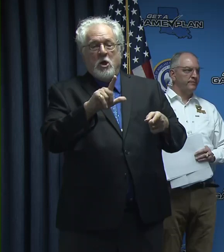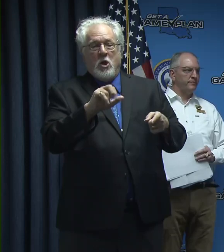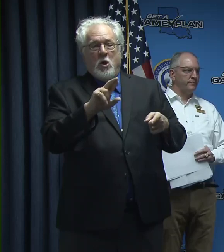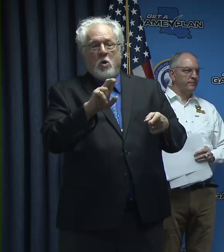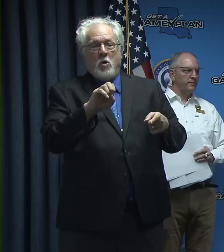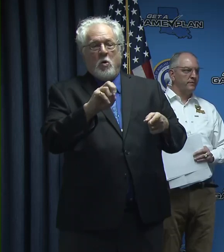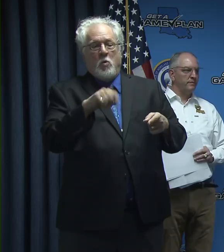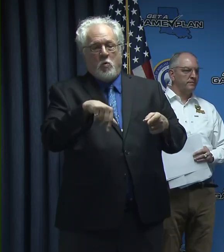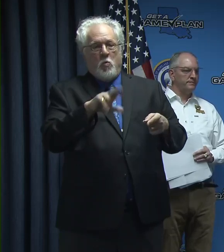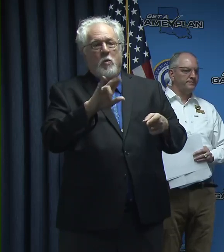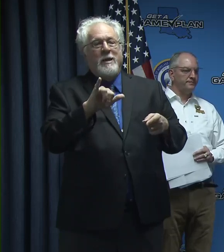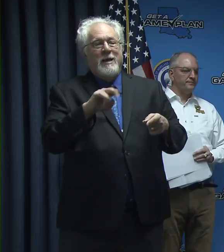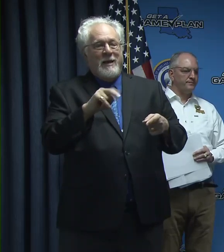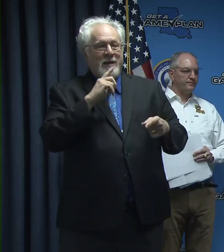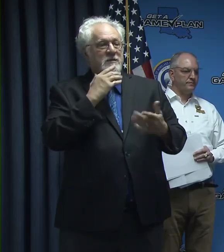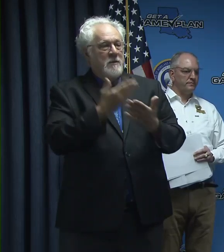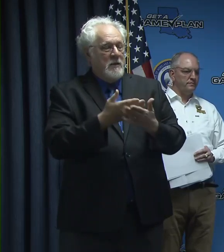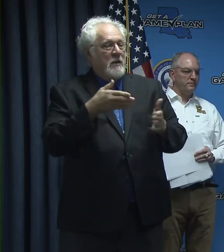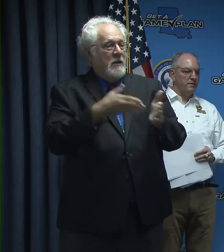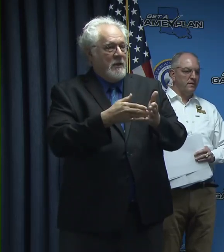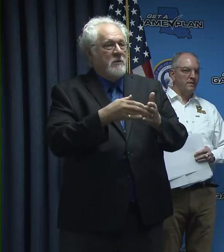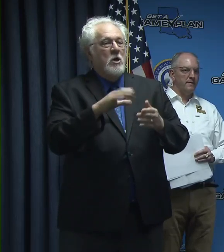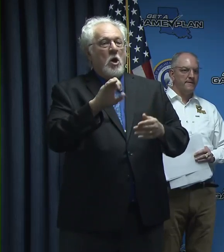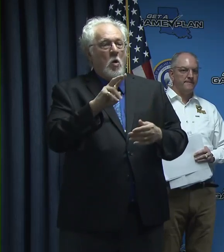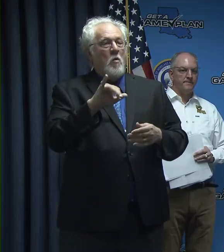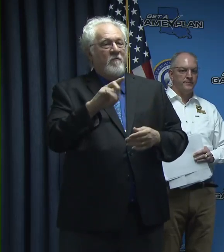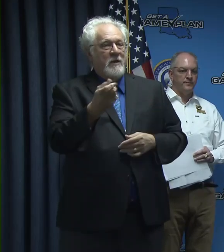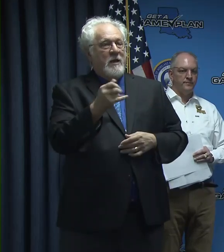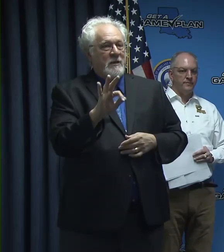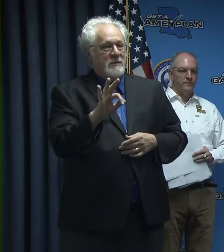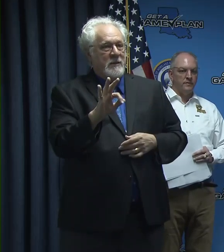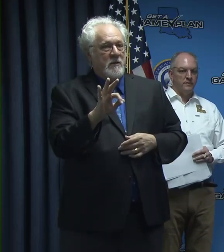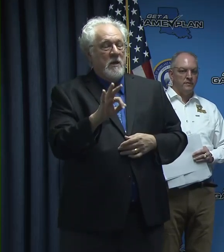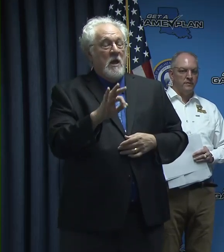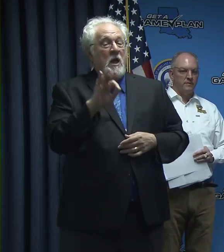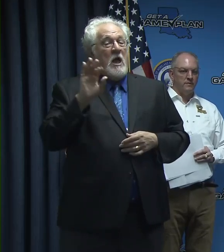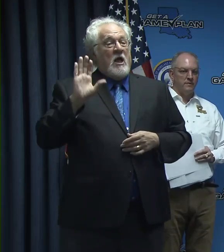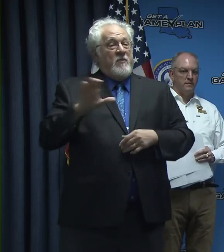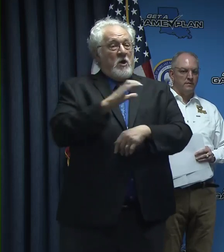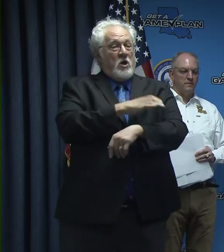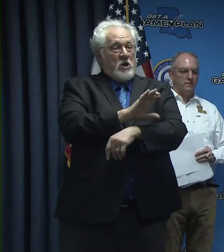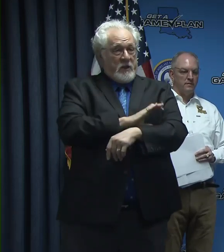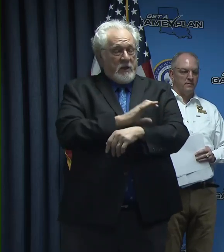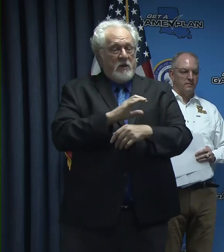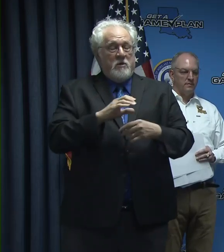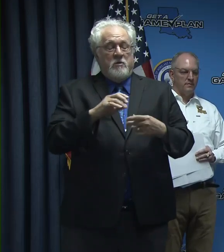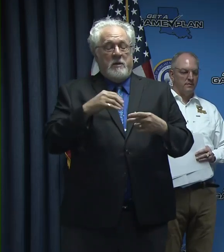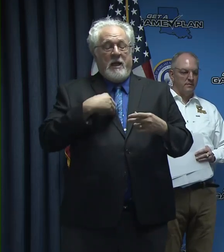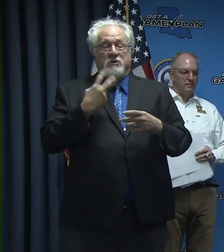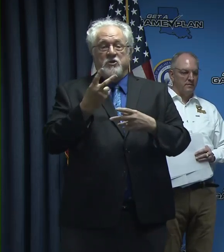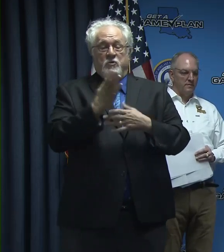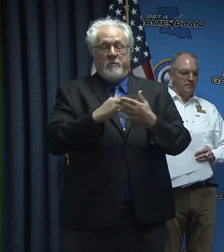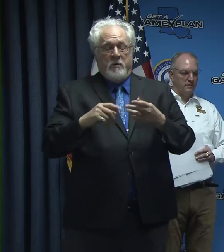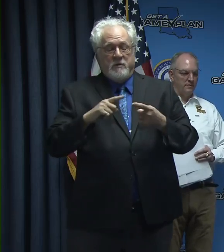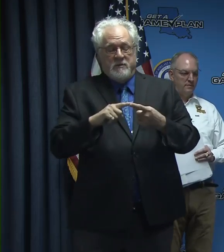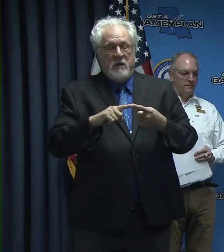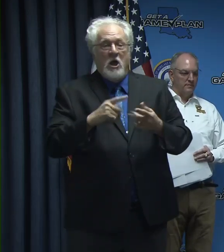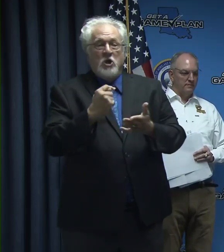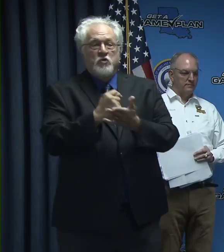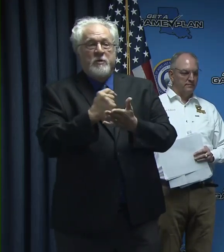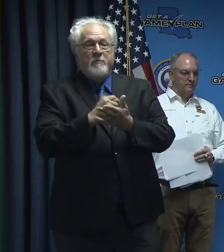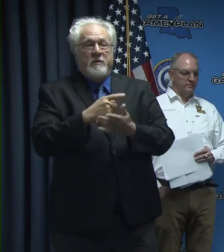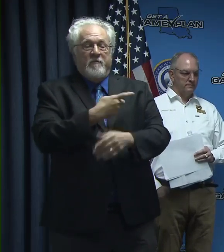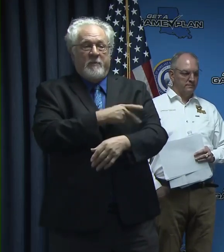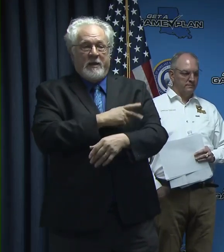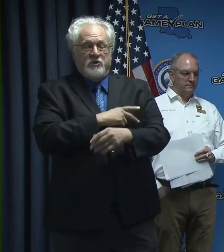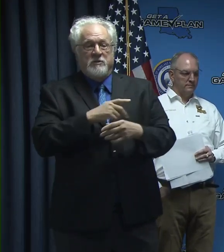an effective treatment against COVID-19. Their clinical actually includes two parts. Part one was the treatment of